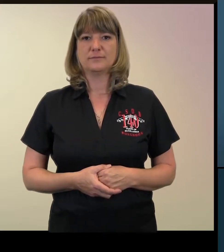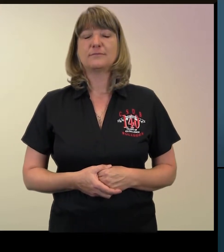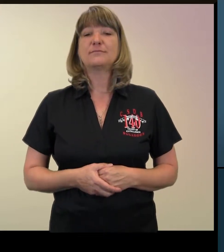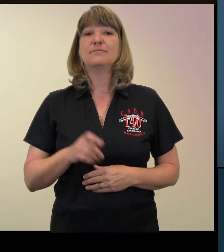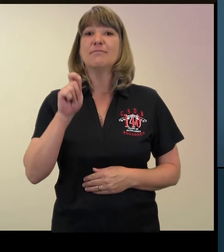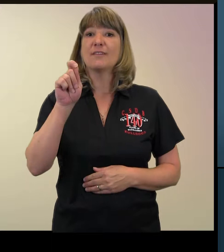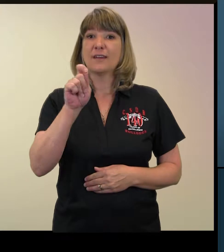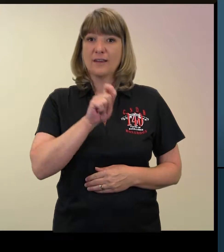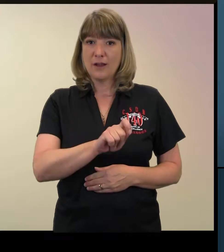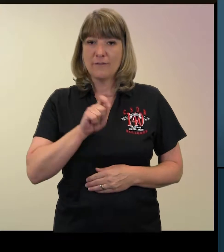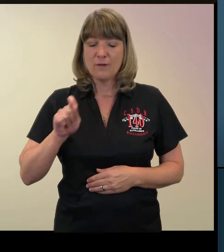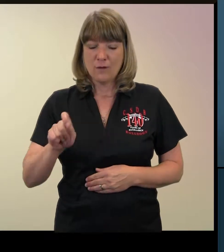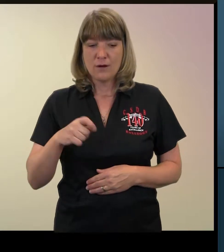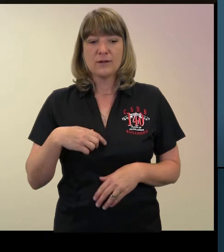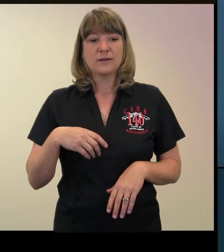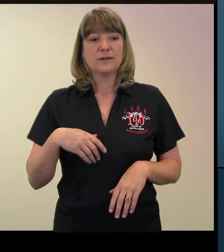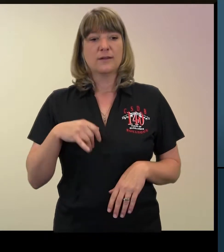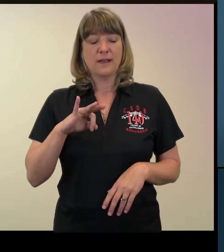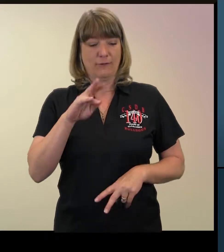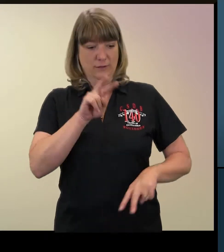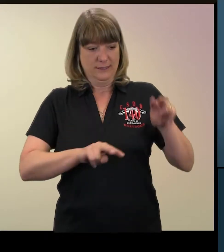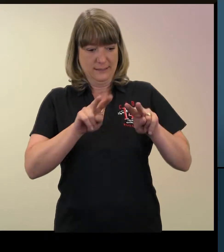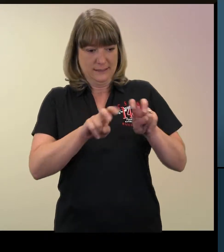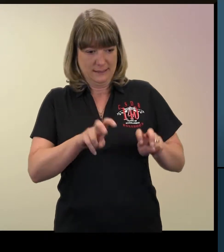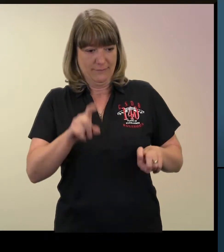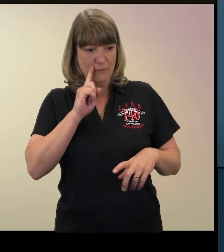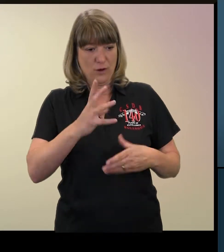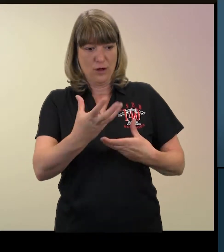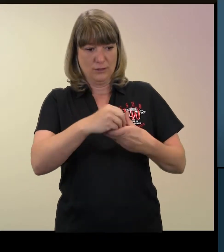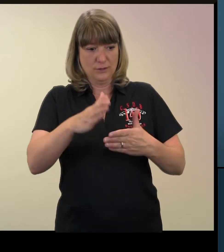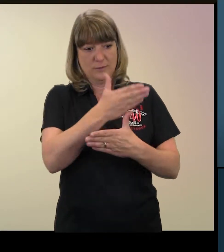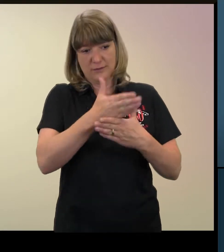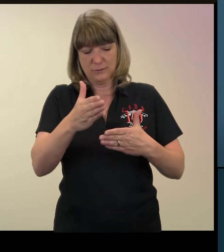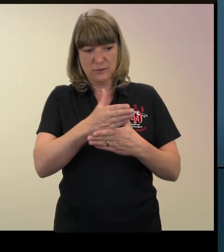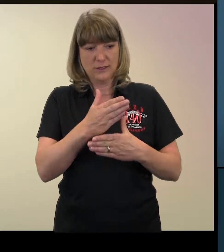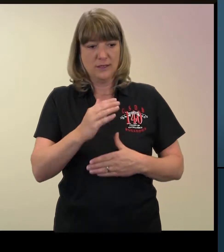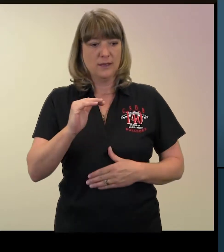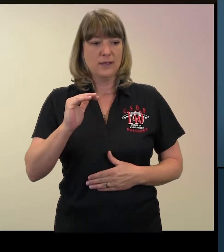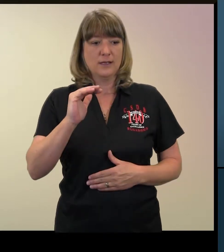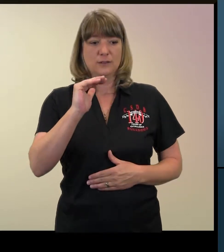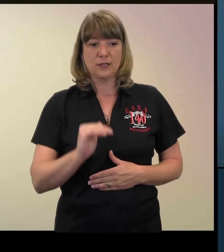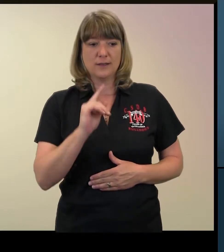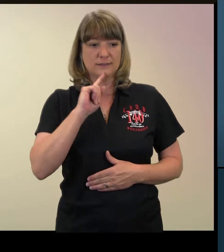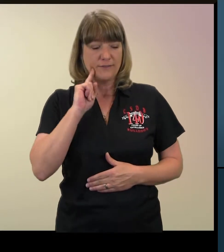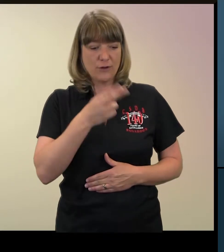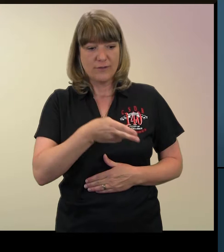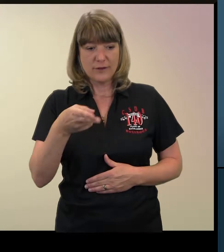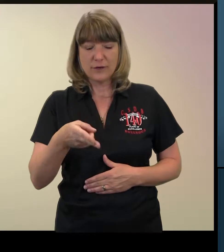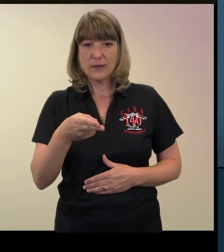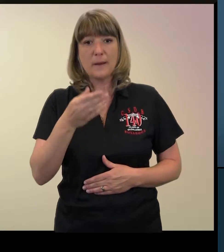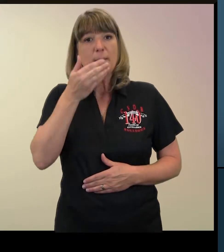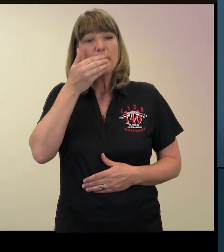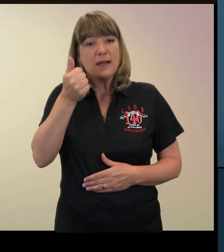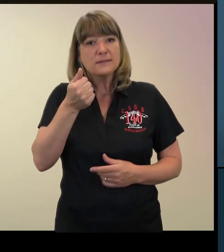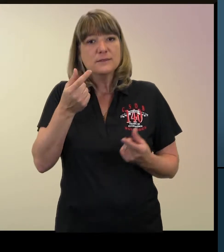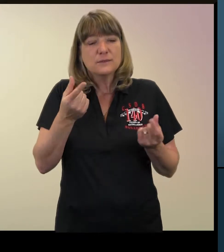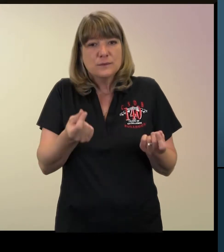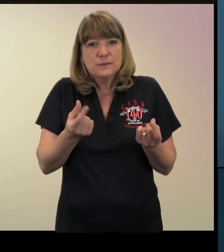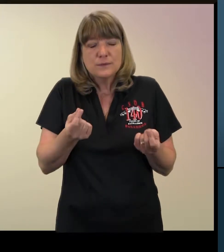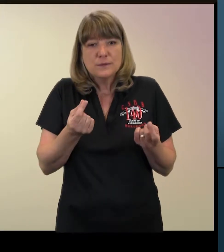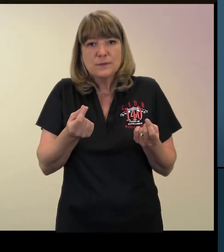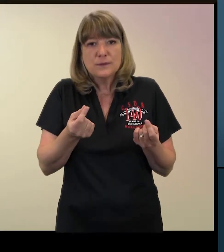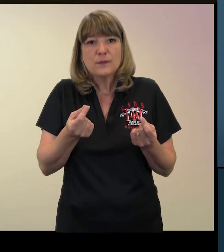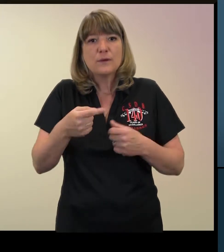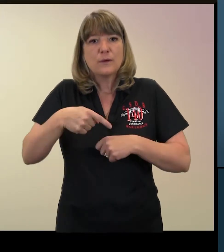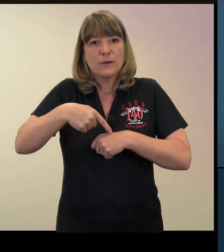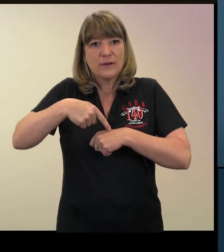Therefore, when assessing for an autism spectrum disorder for a child who's deaf or hard of hearing, best practice really is to refer